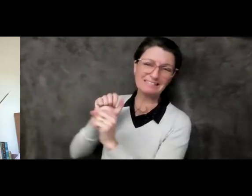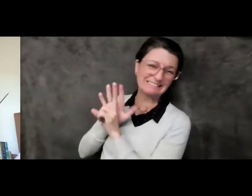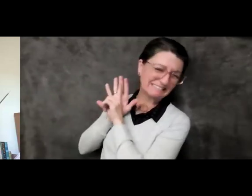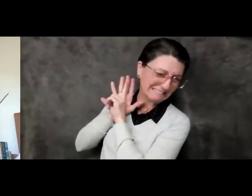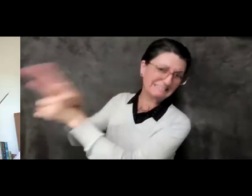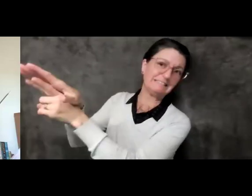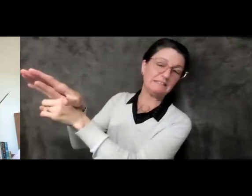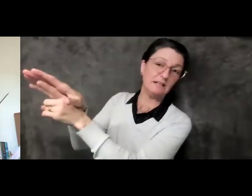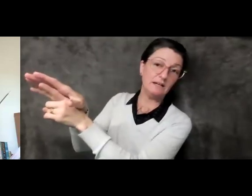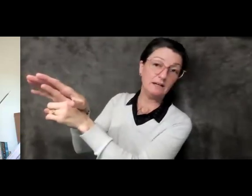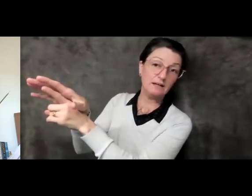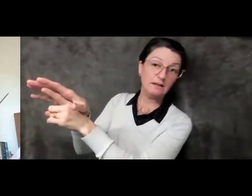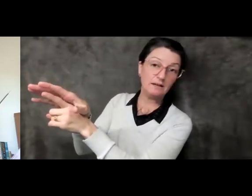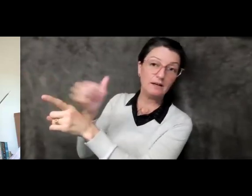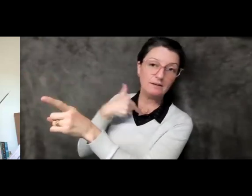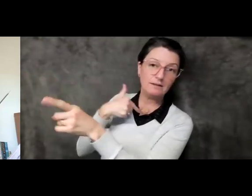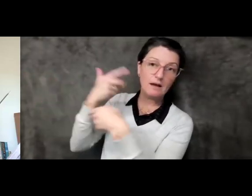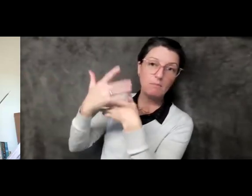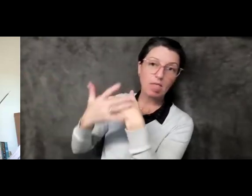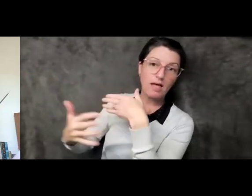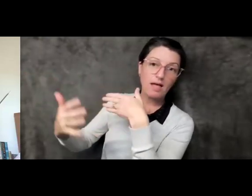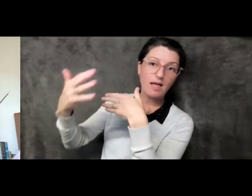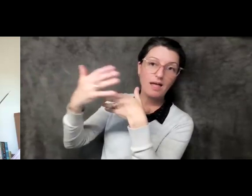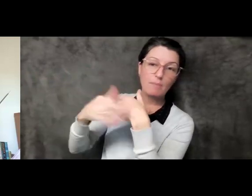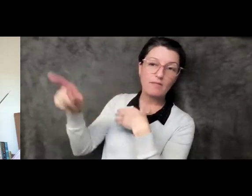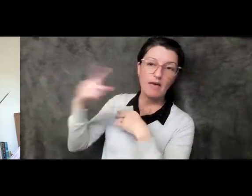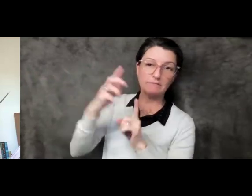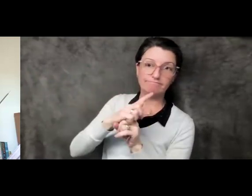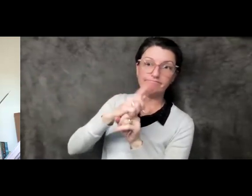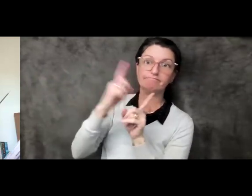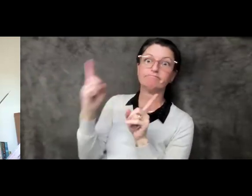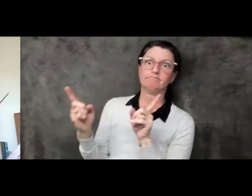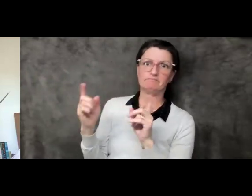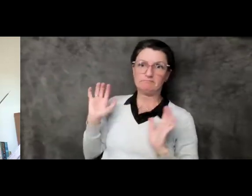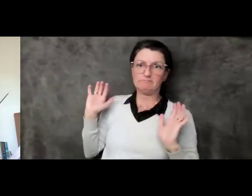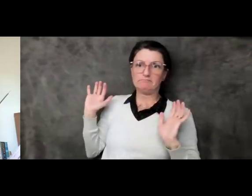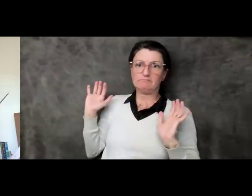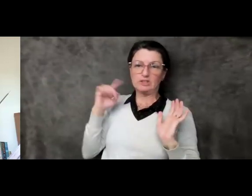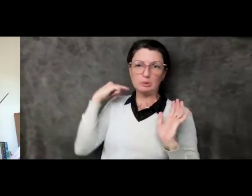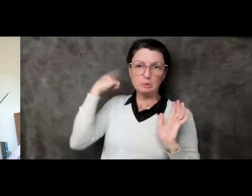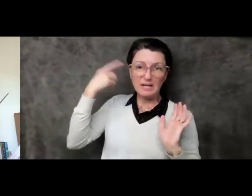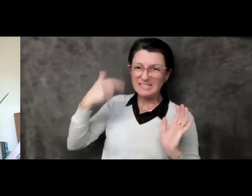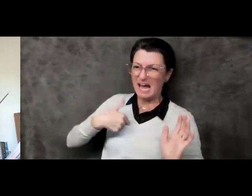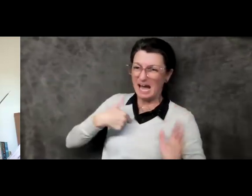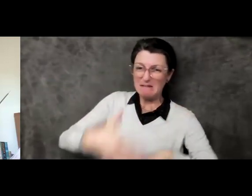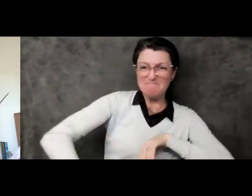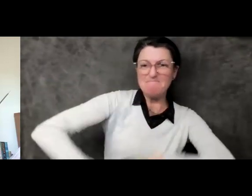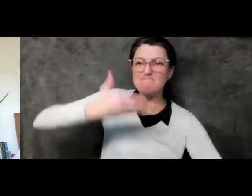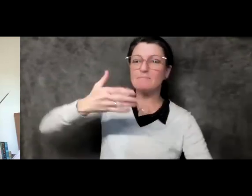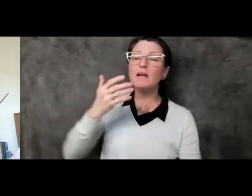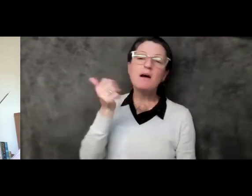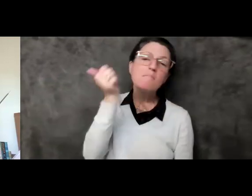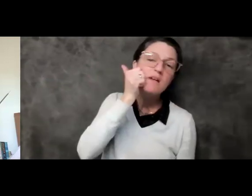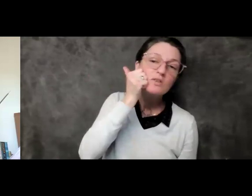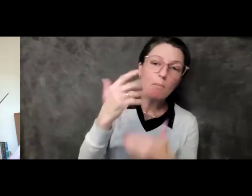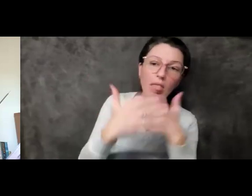raped. It was my blood, my menstrual blood, and my madness smeared all over my crazed face and chest